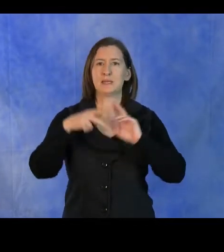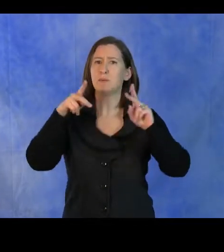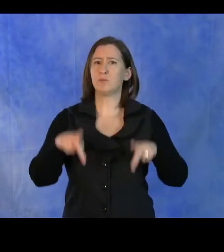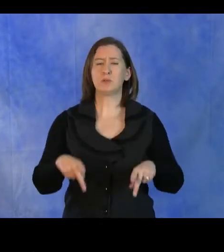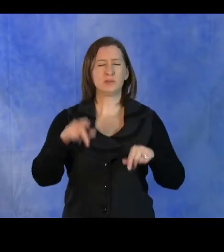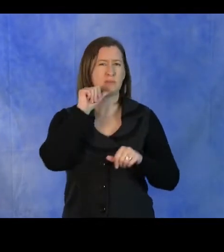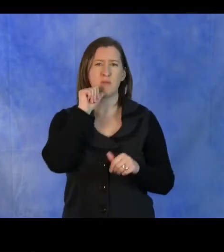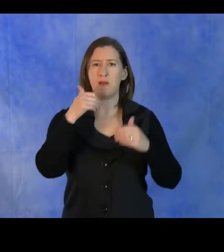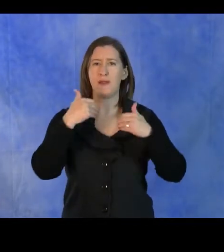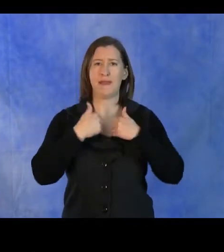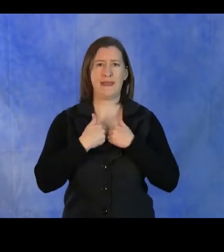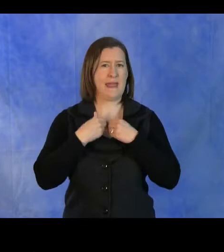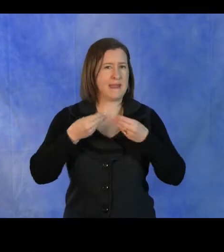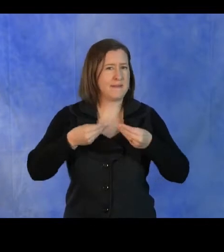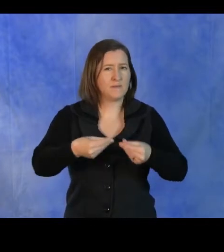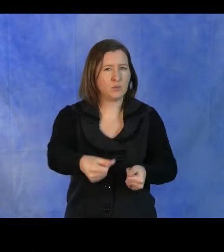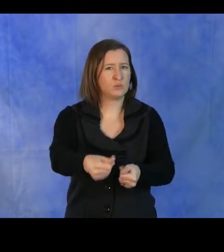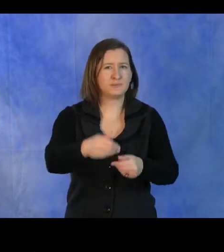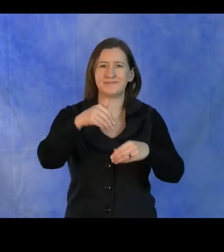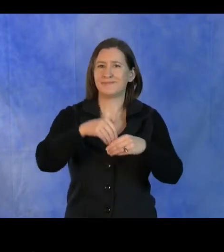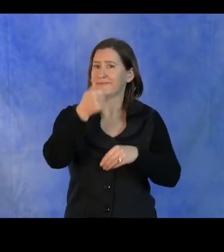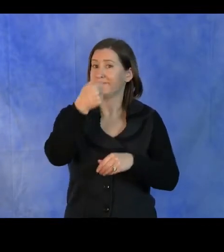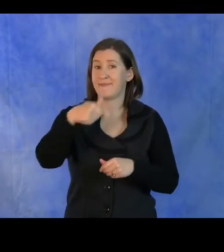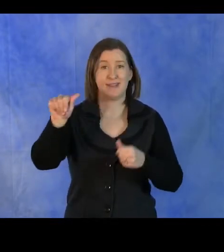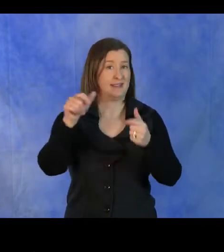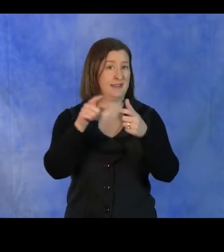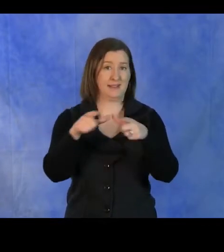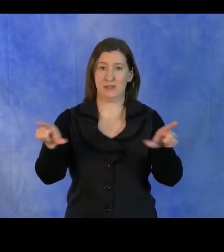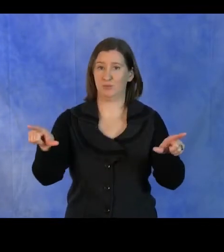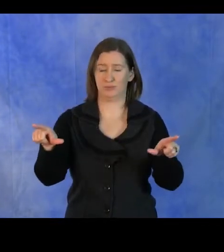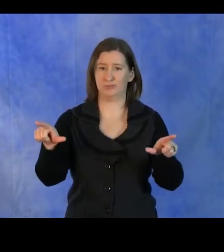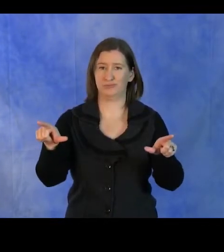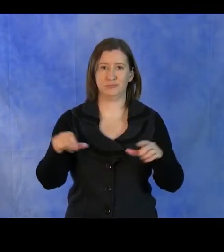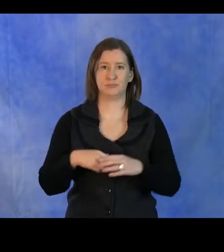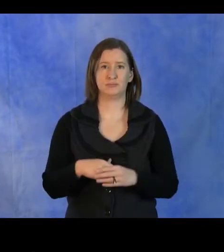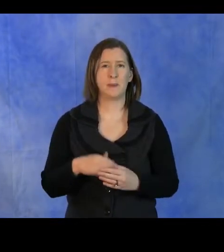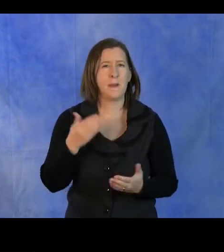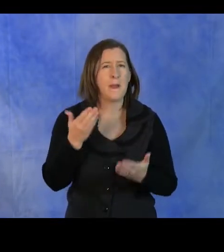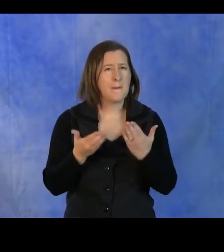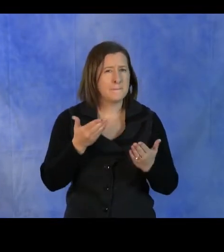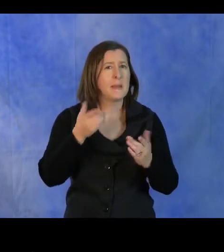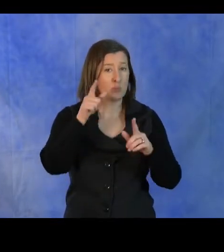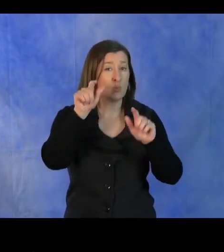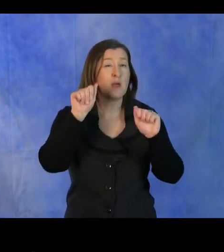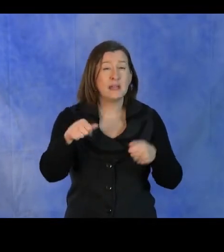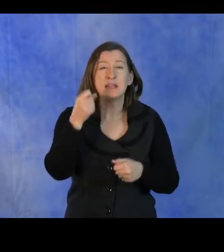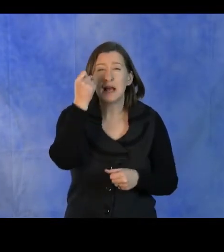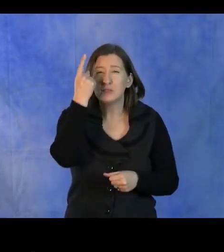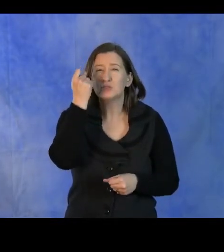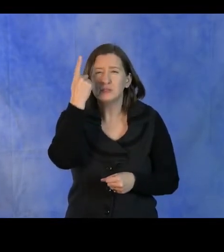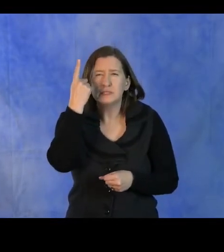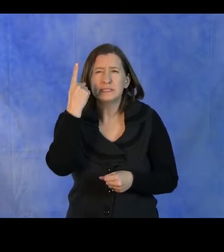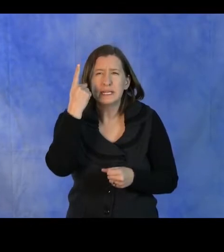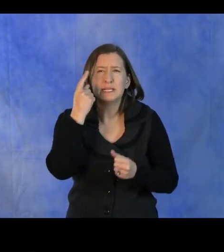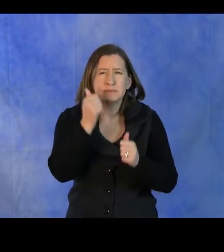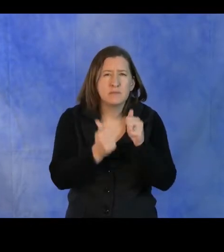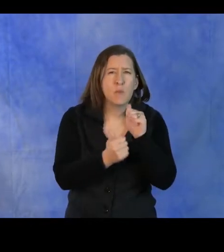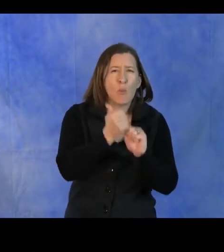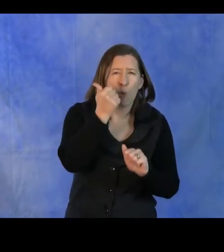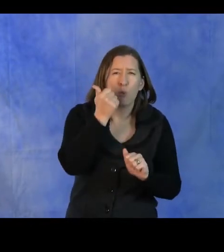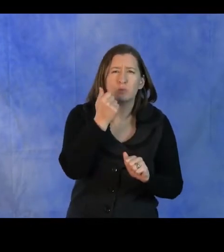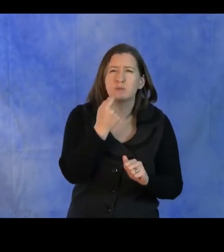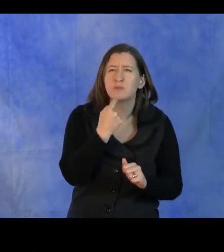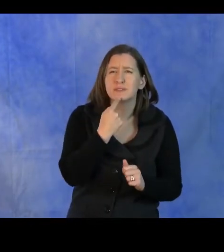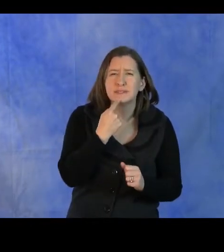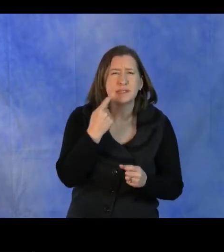Dysfluency means a person that doesn't have fluency in any language. And maybe